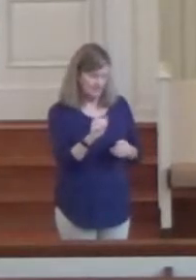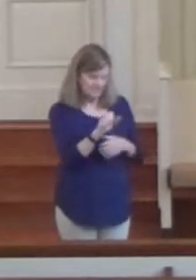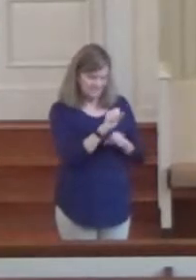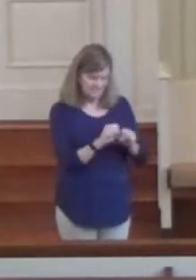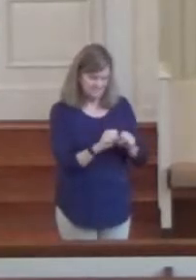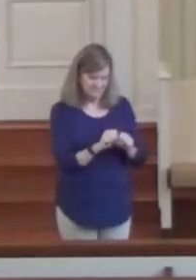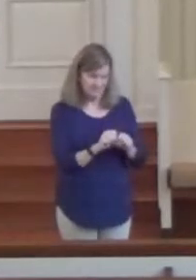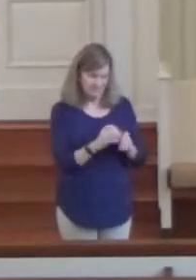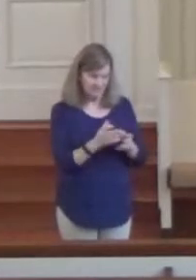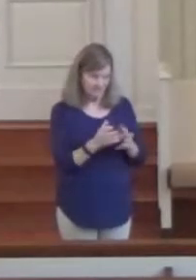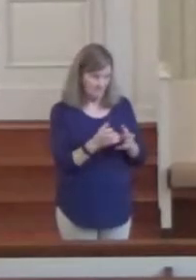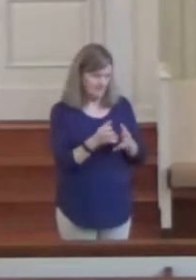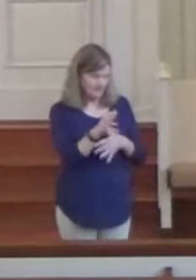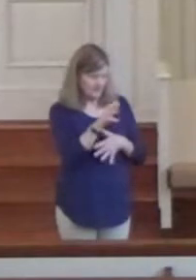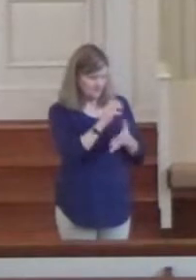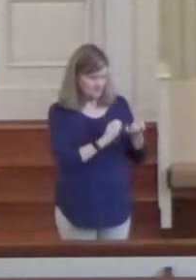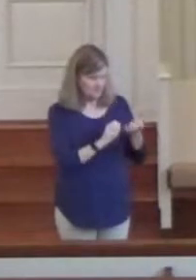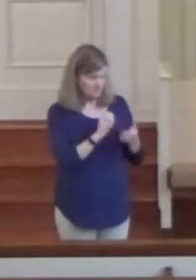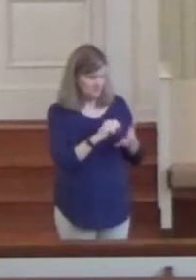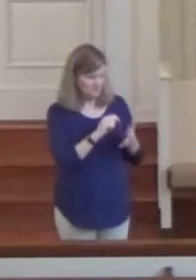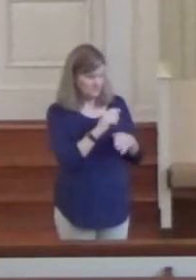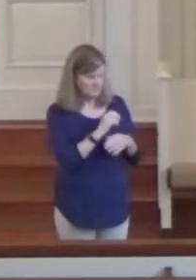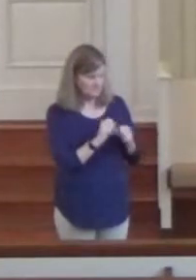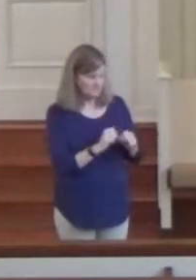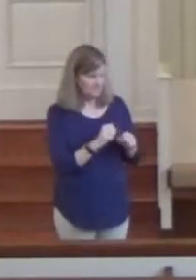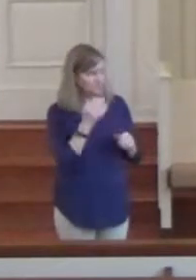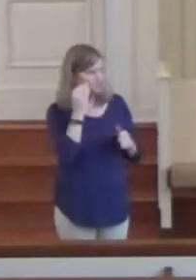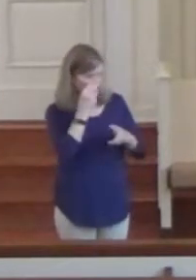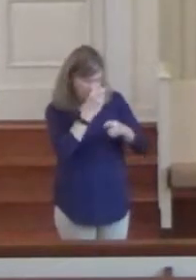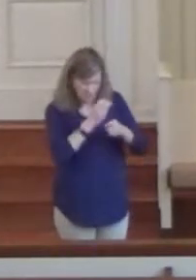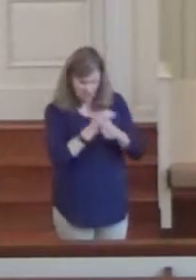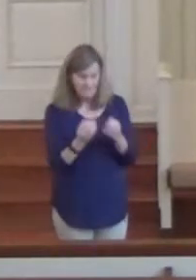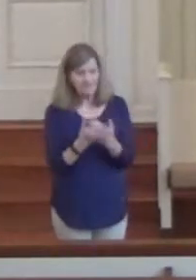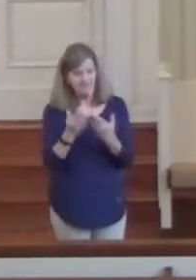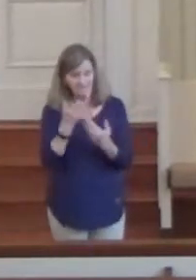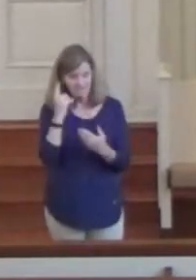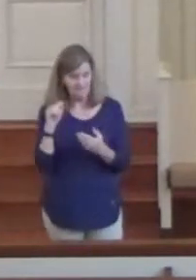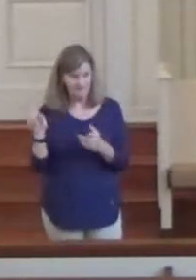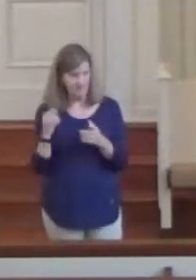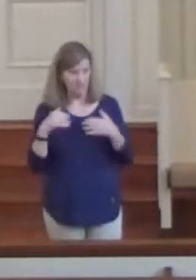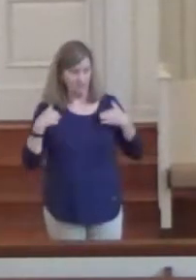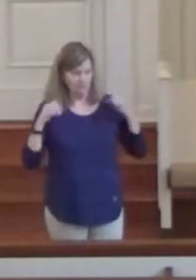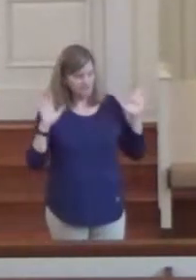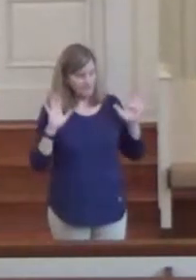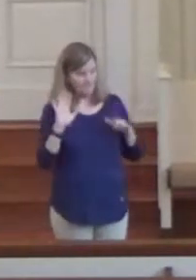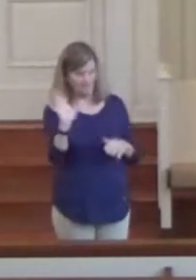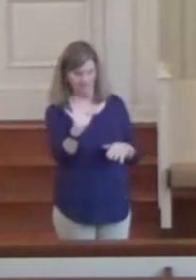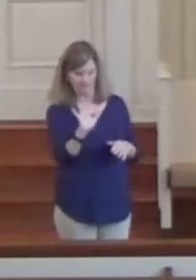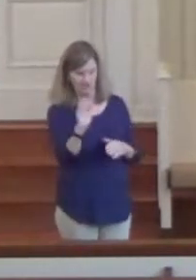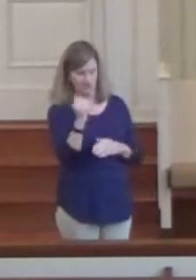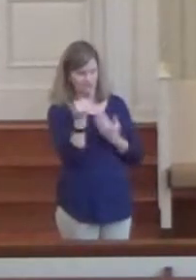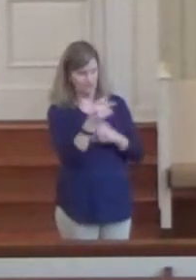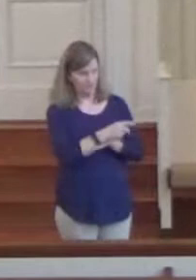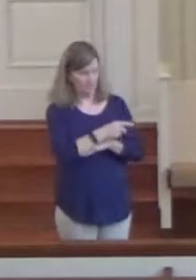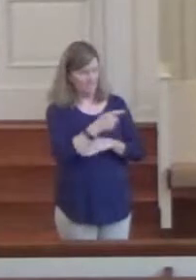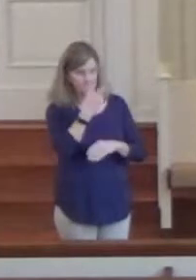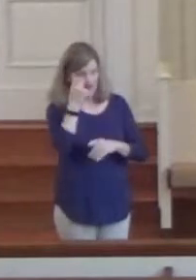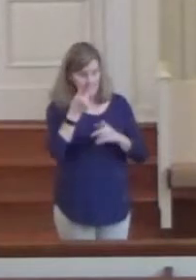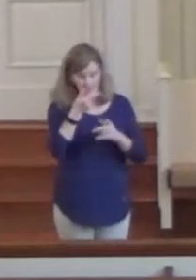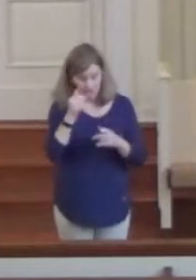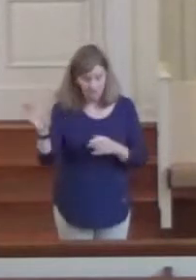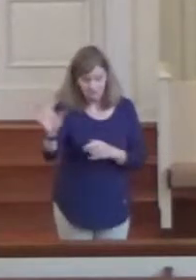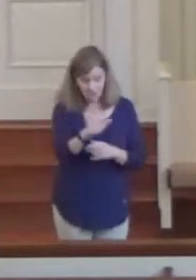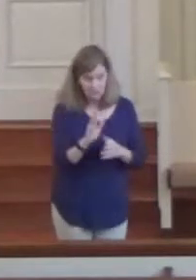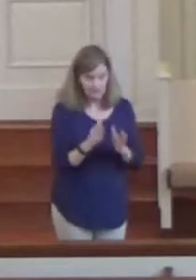on destroying this nation? Do you know how hard it is to do that kind of work? It'd be easy for me to give up by 5 o'clock today. But because of